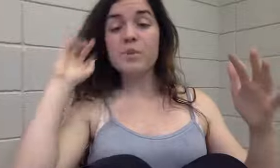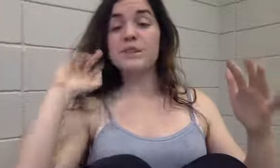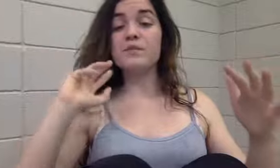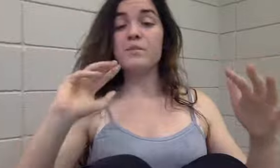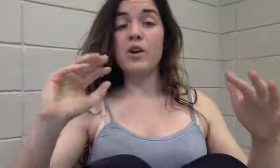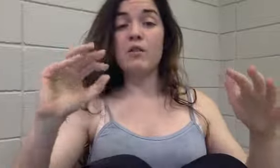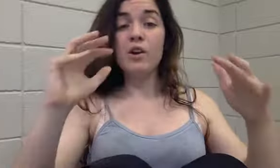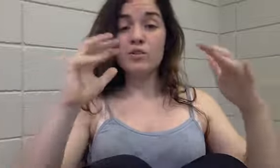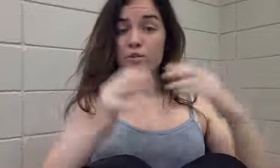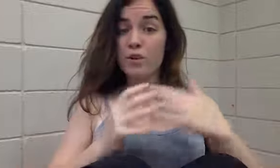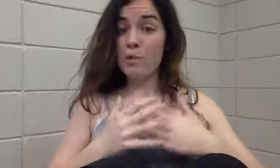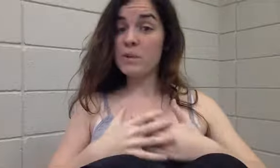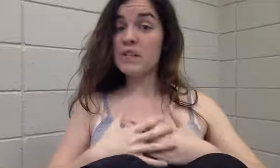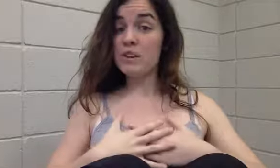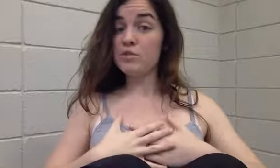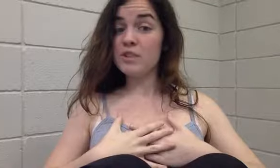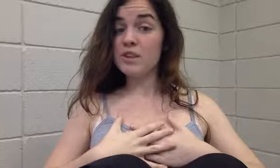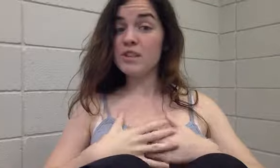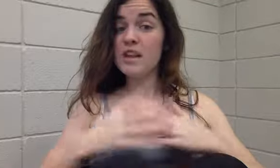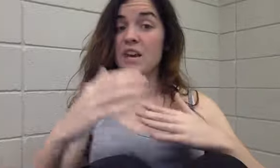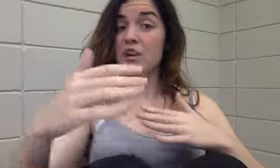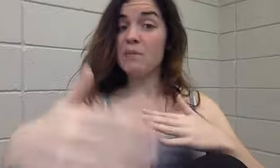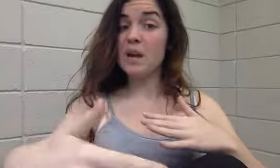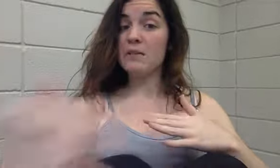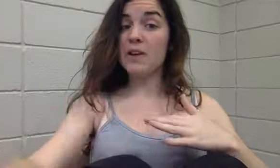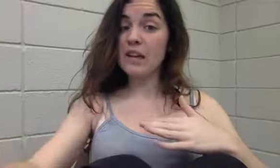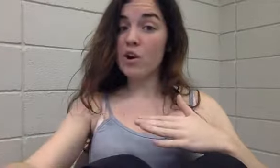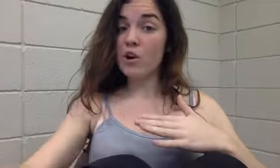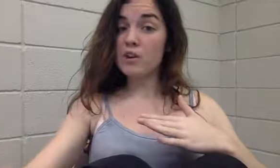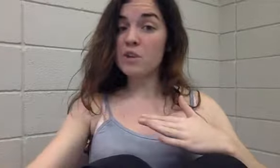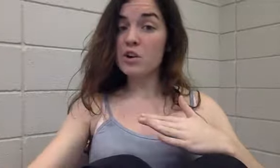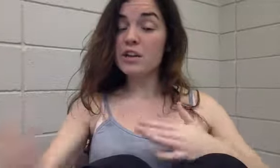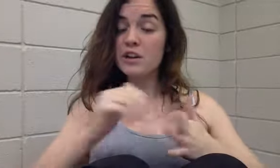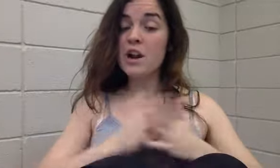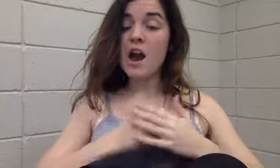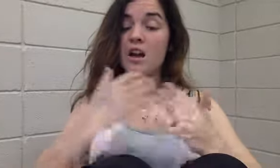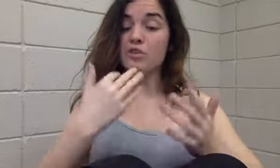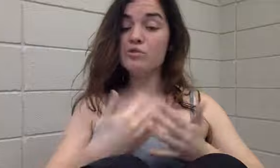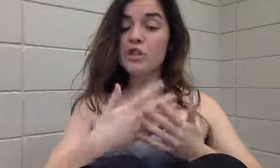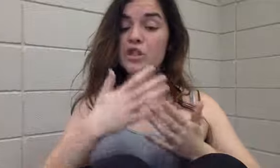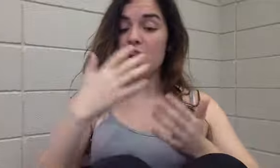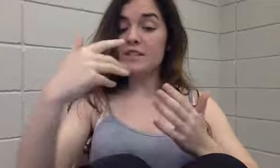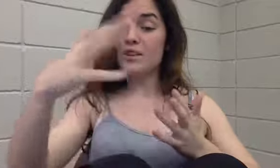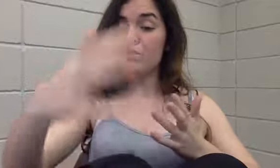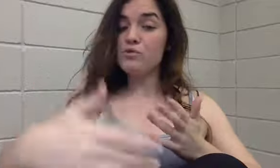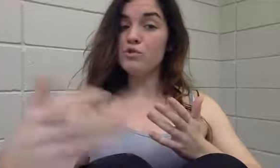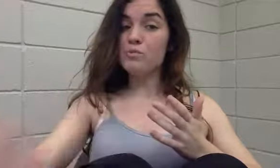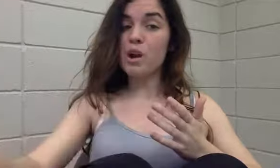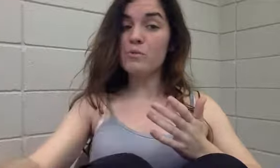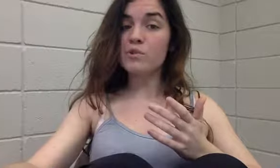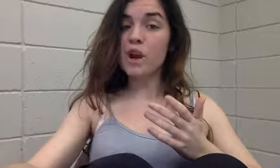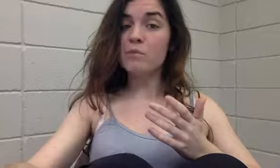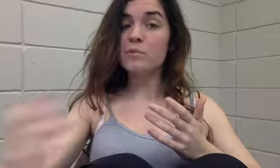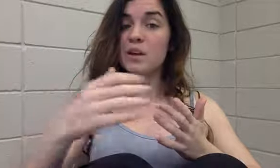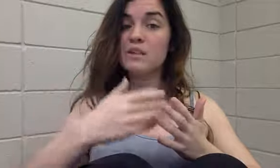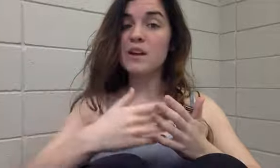me off. So if you're gonna want me to take you seriously and you're gonna make a valid argument on here, I do suggest that you use proper grammar because I